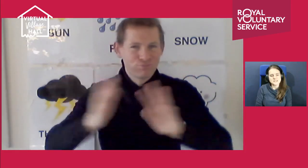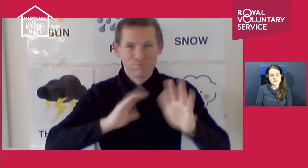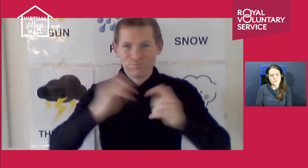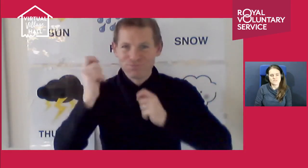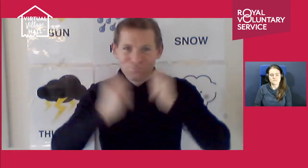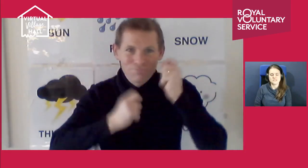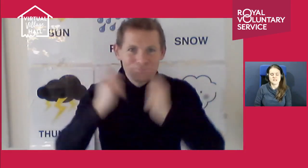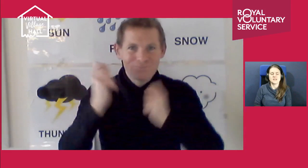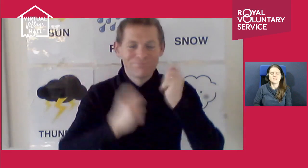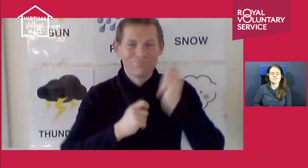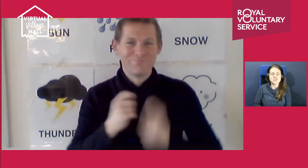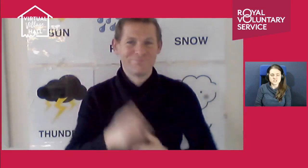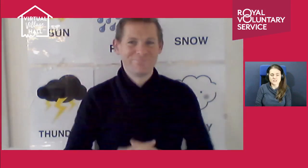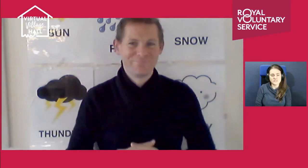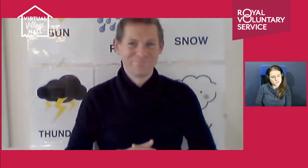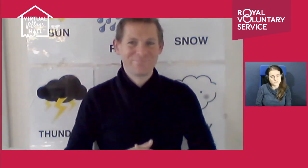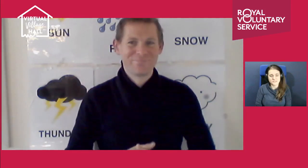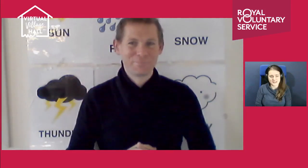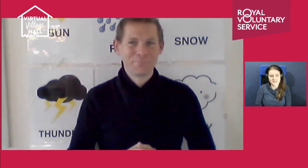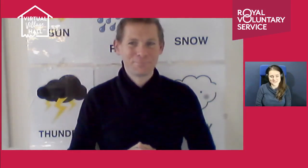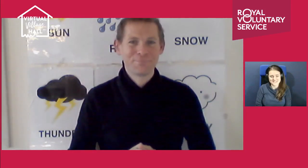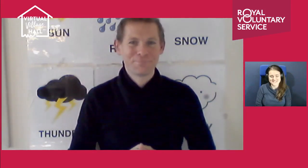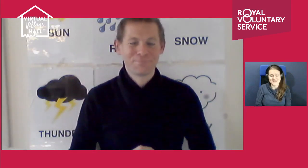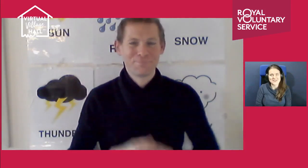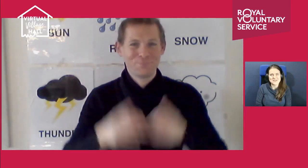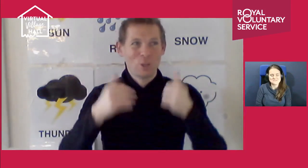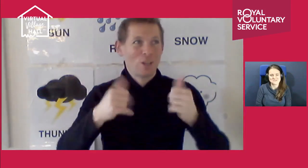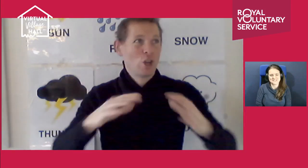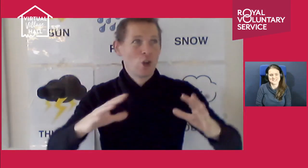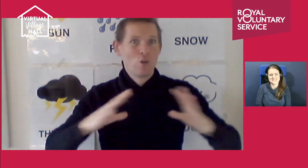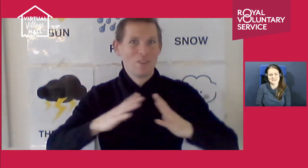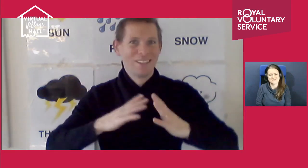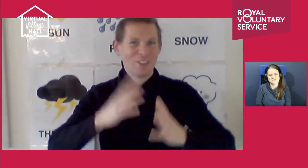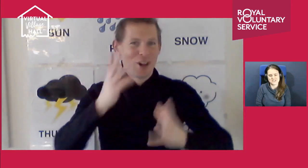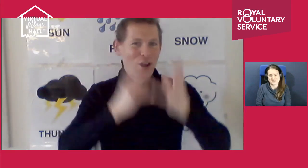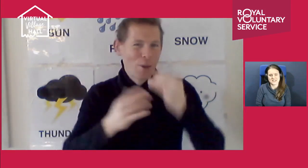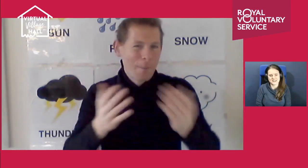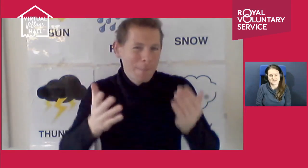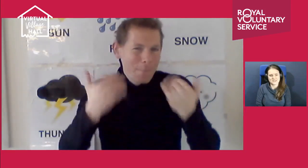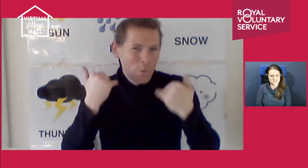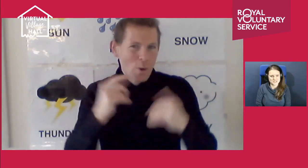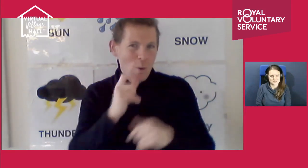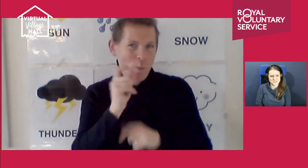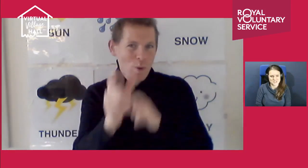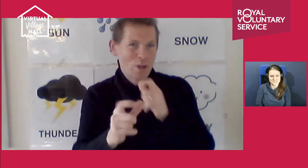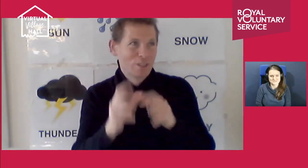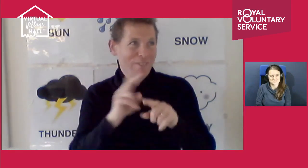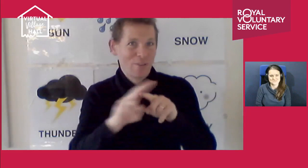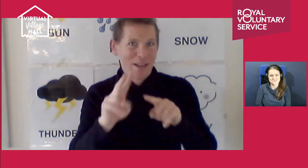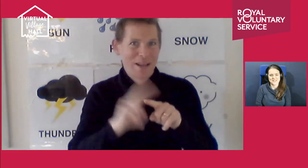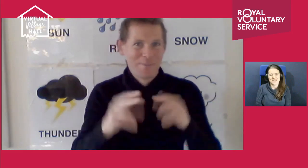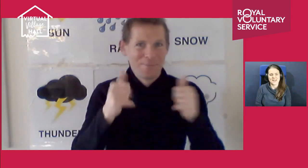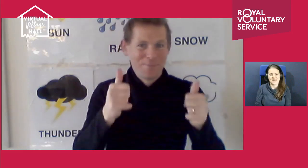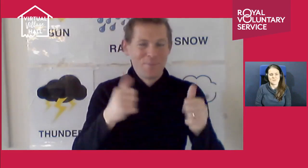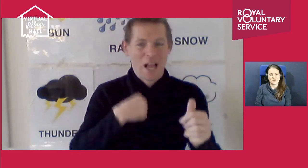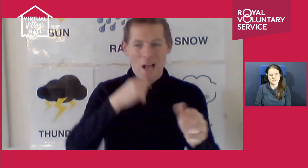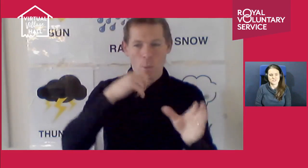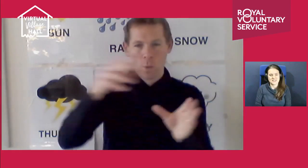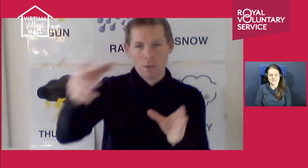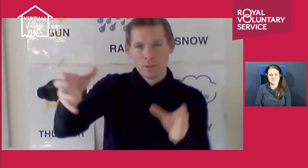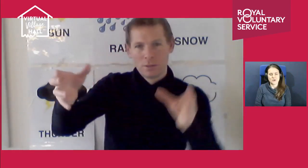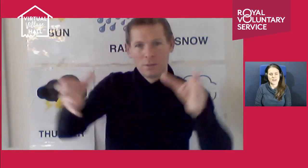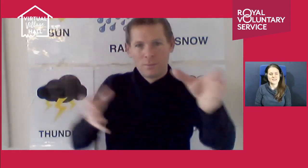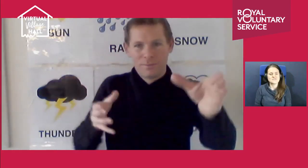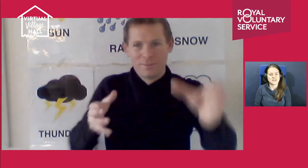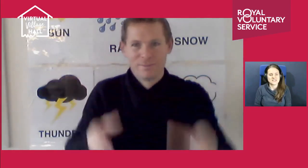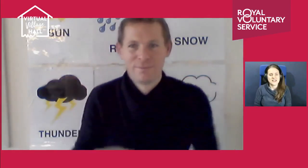main takeaway from today is just how visual sign language is and how important it is to have really clear facial expressions when you're